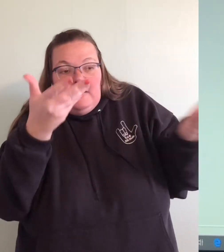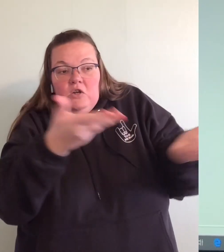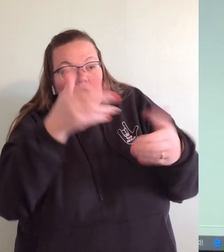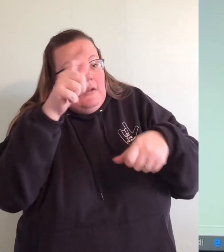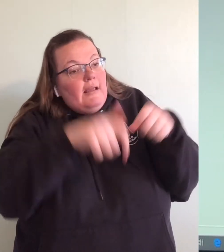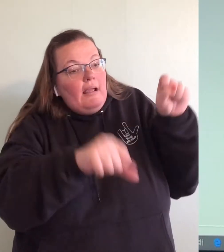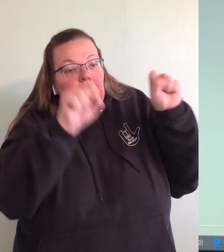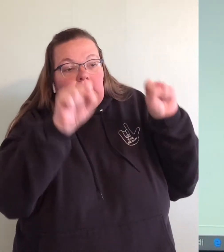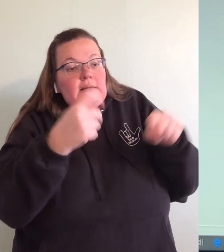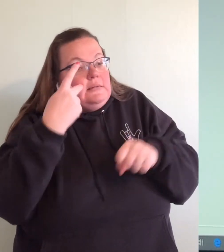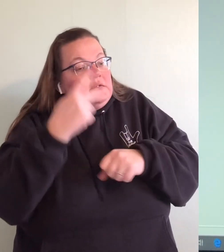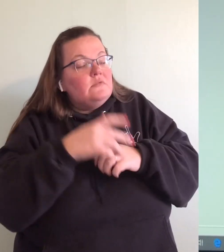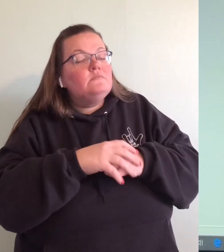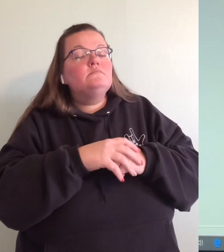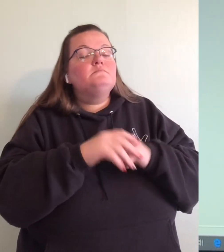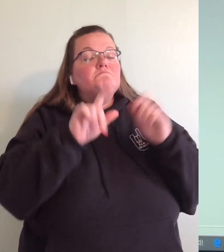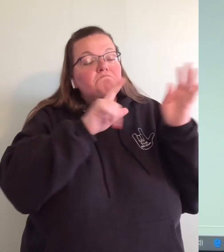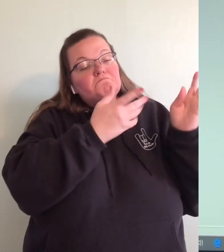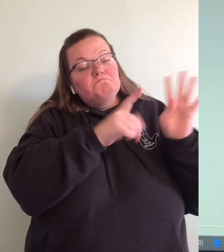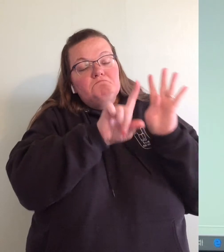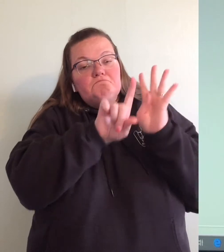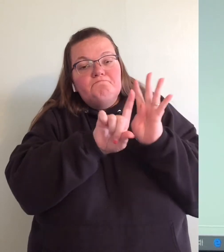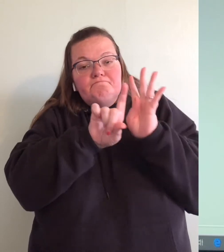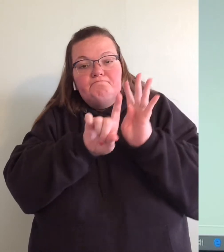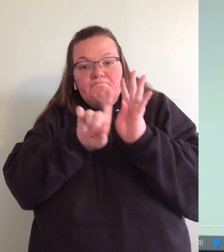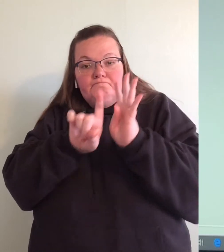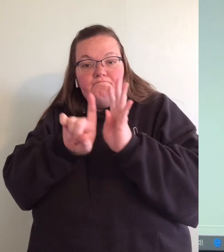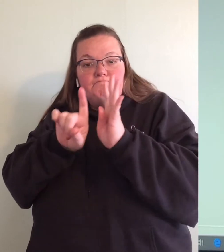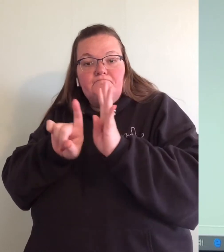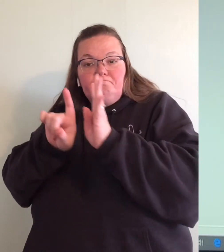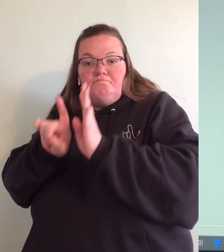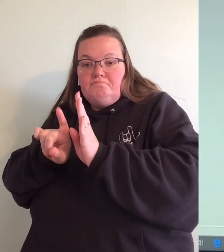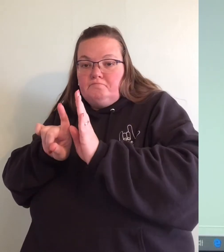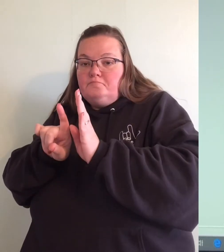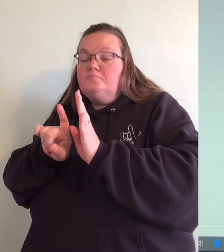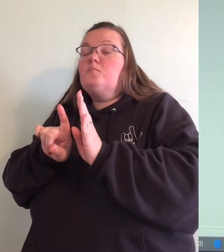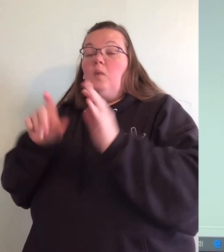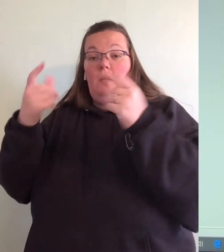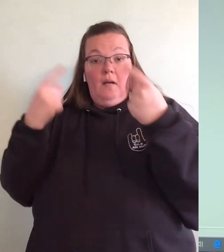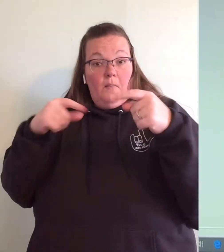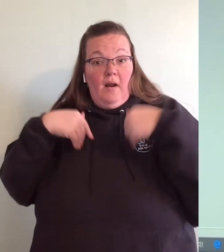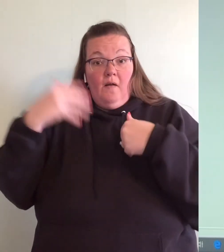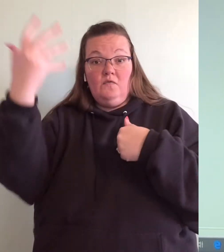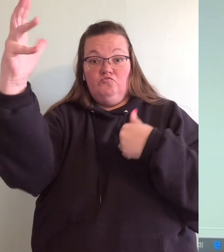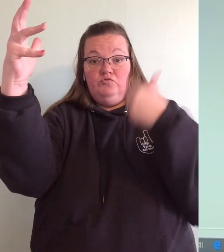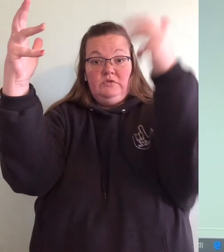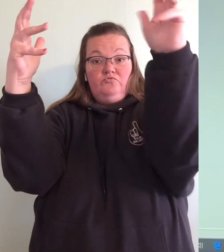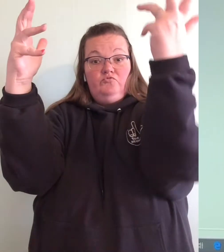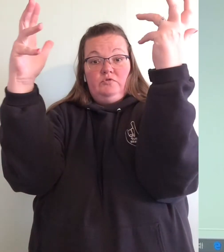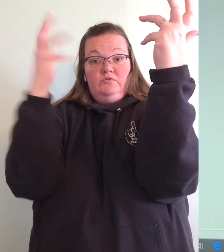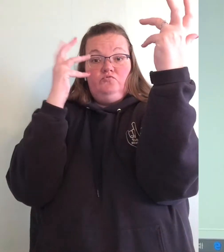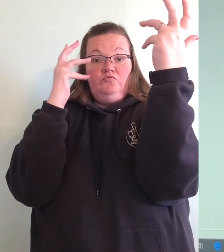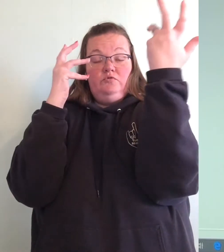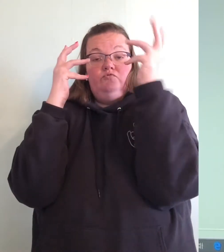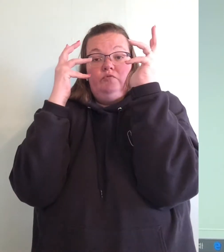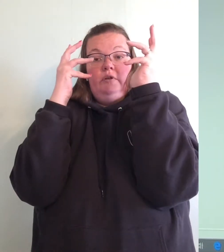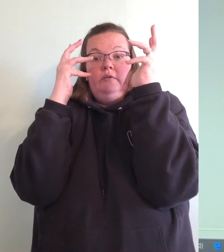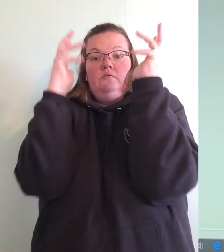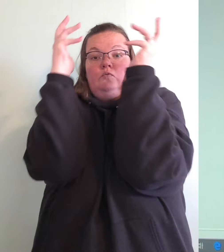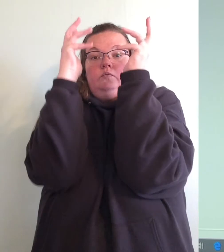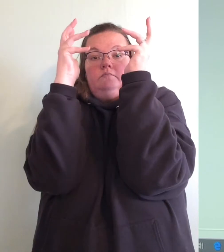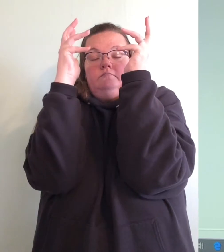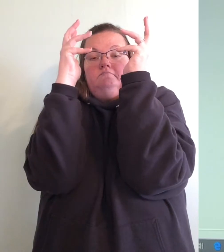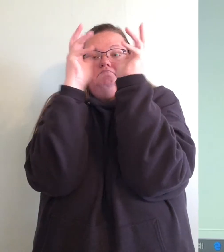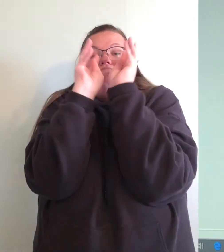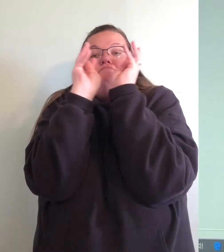open." Only when it had led them to a dark spot where 4 trees grew so close together that their burrows met and the brown